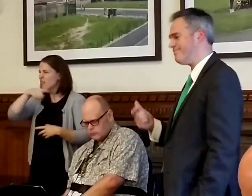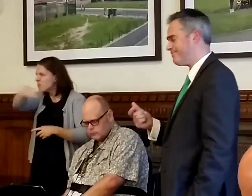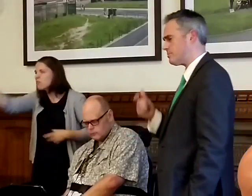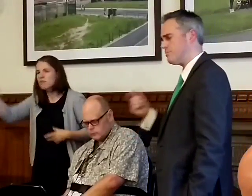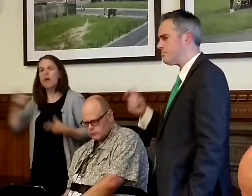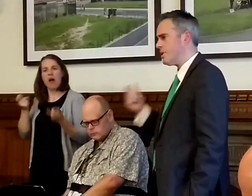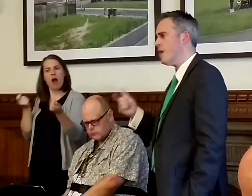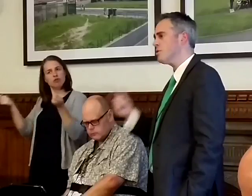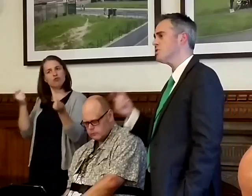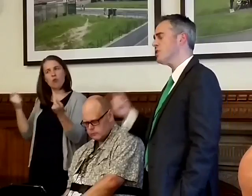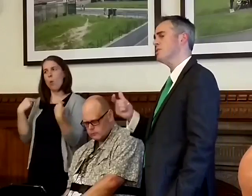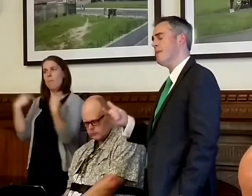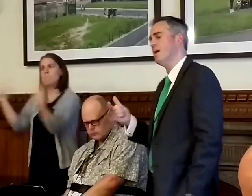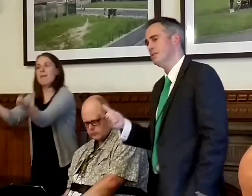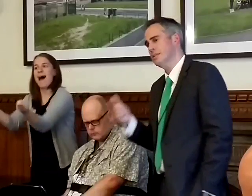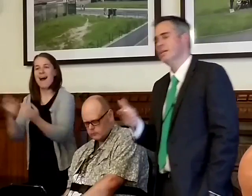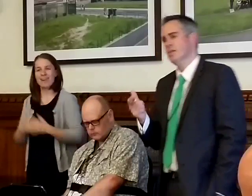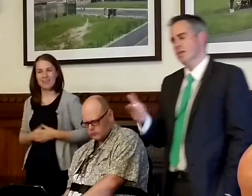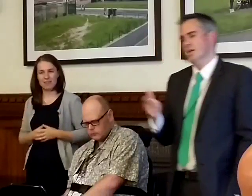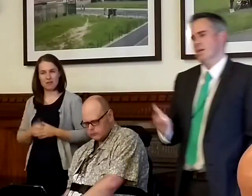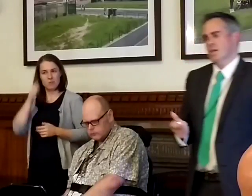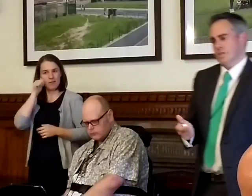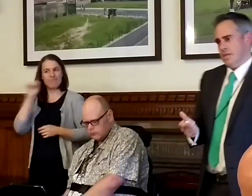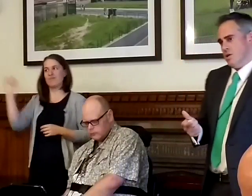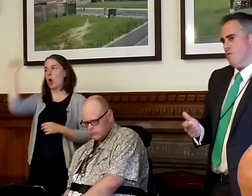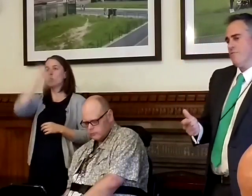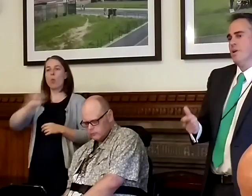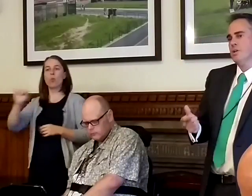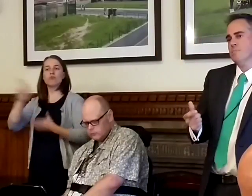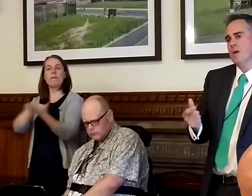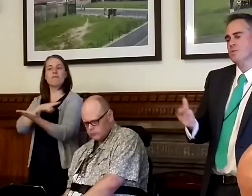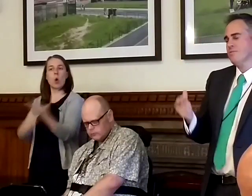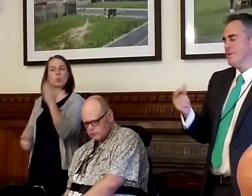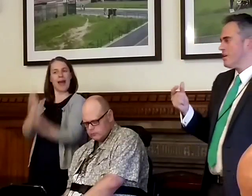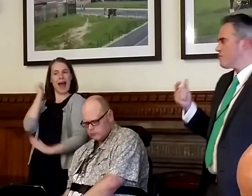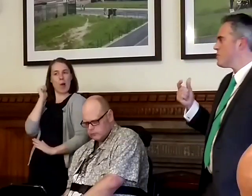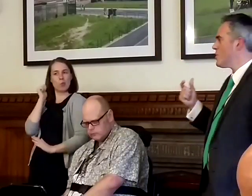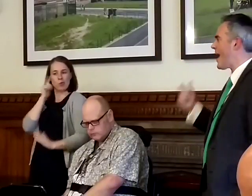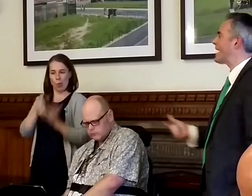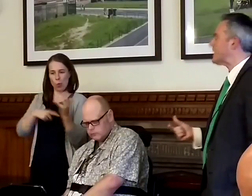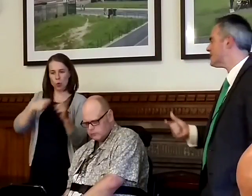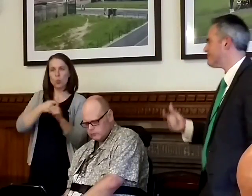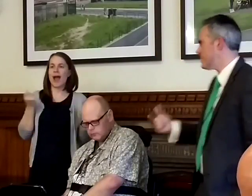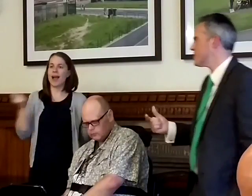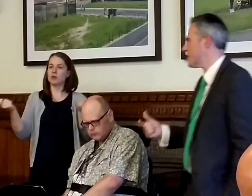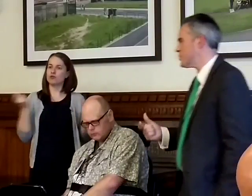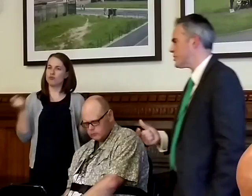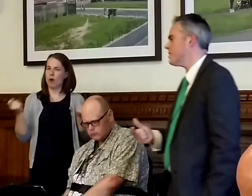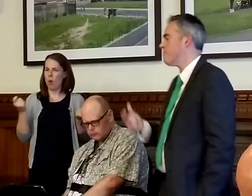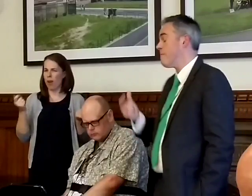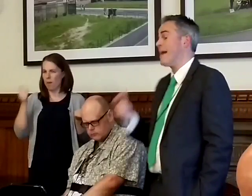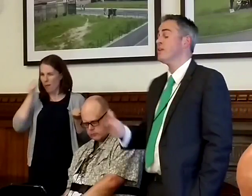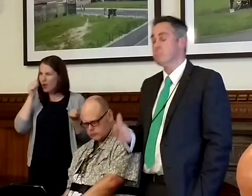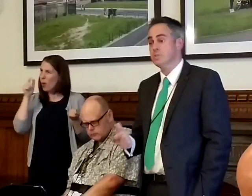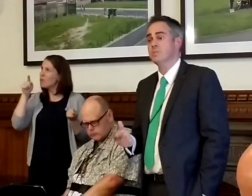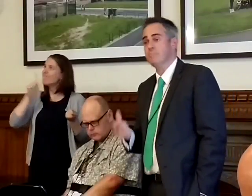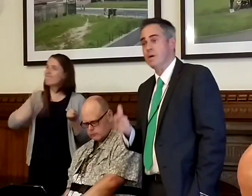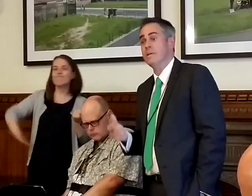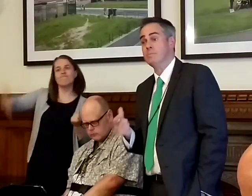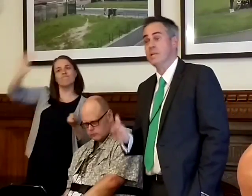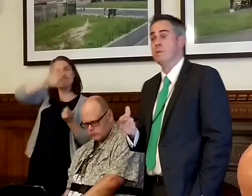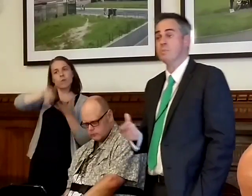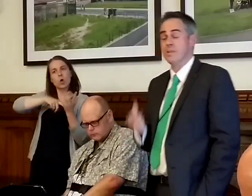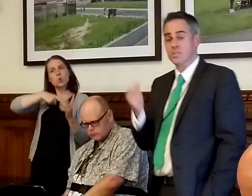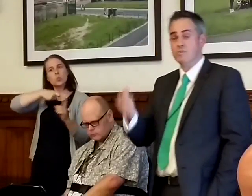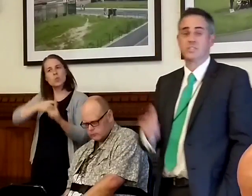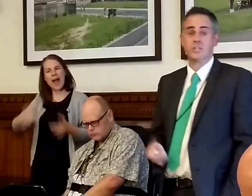back control. It wasn't just about the EU referendum. There was a feeling of real anger in this country, of abandonment